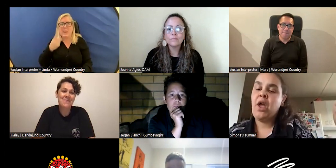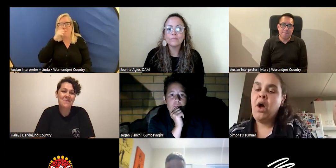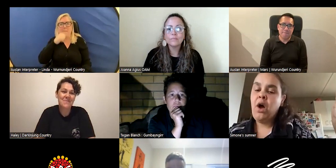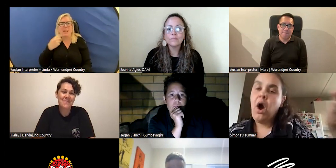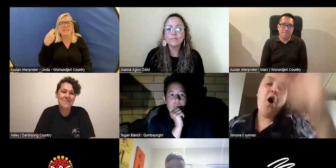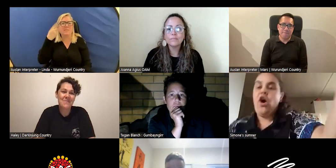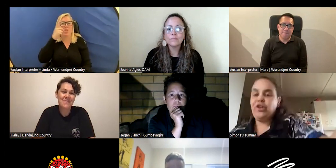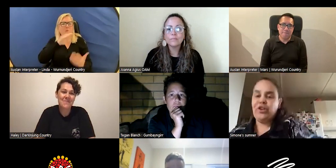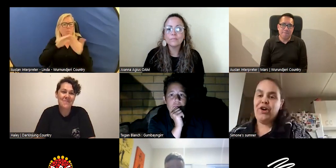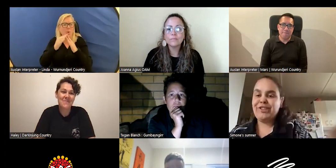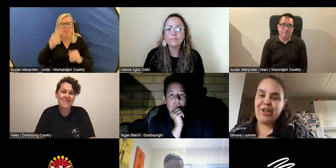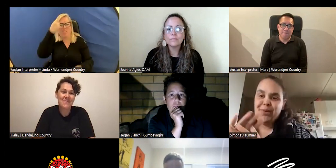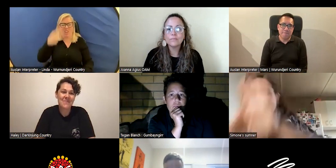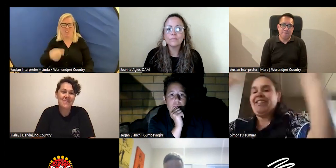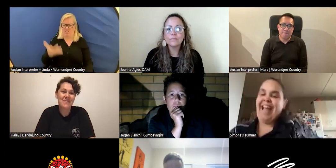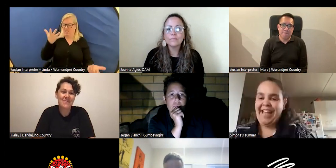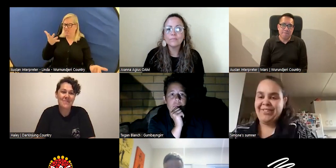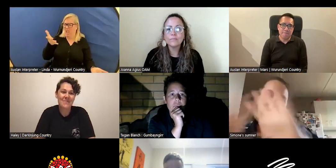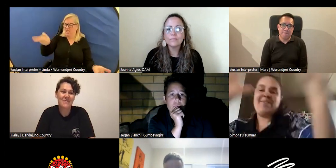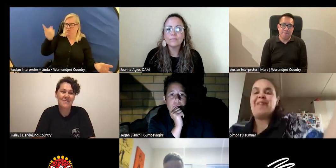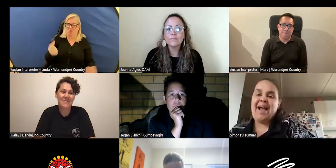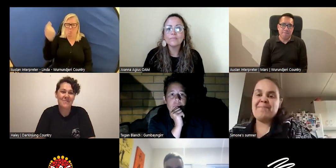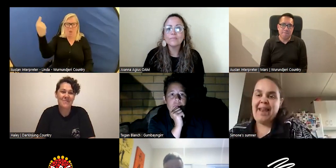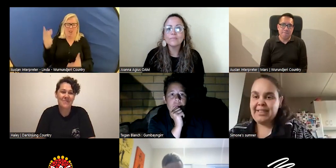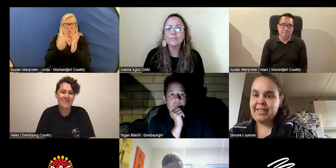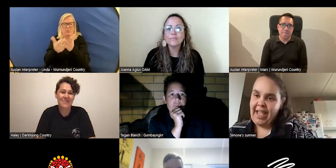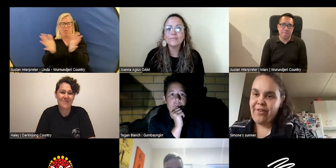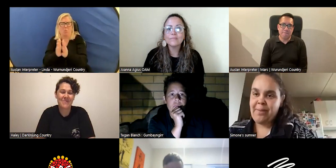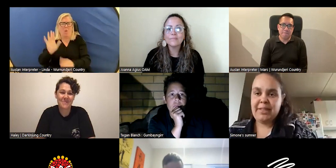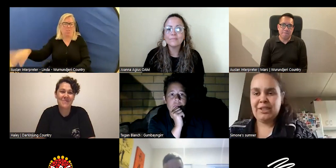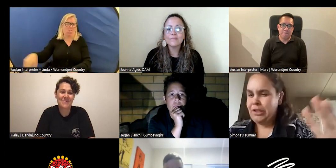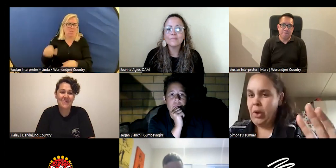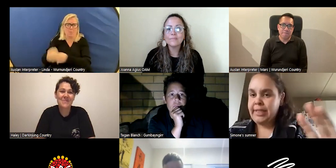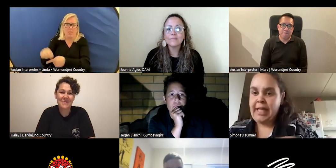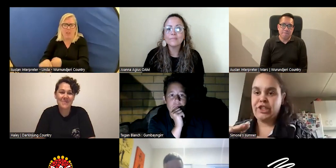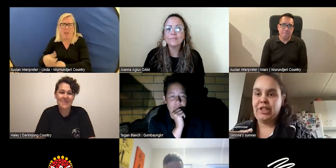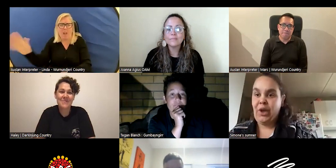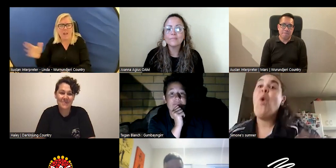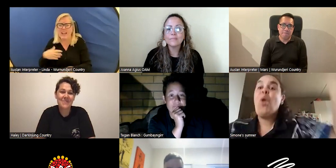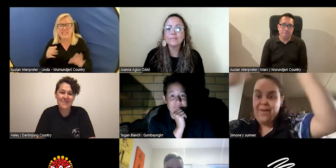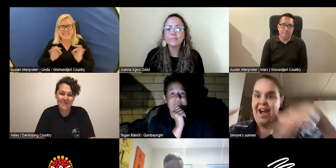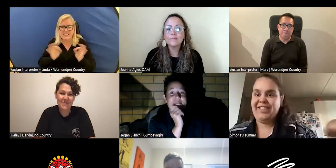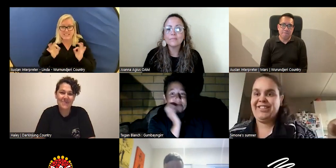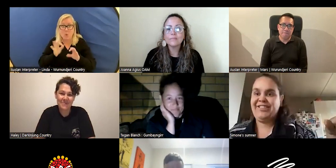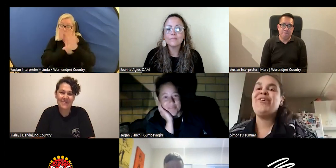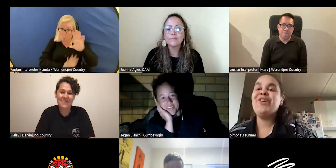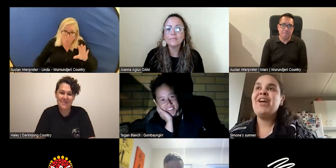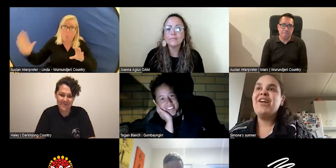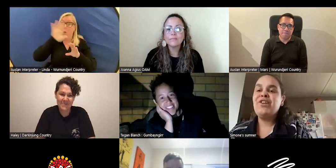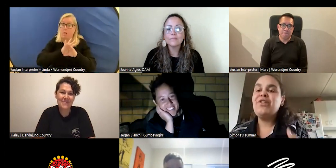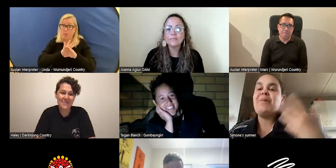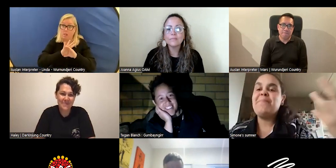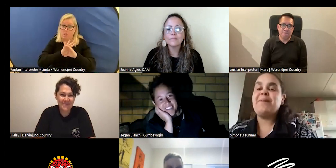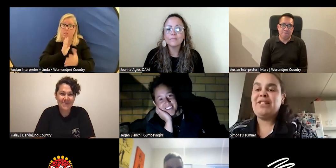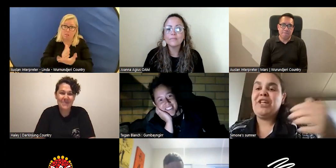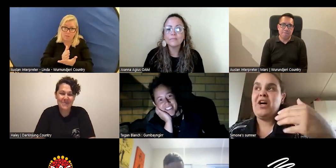thinking, oh, it's only one state or one place in the area, but it's not. It's actually all of us. So,